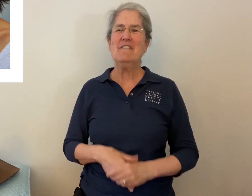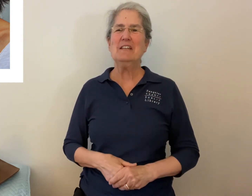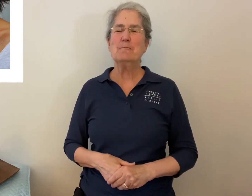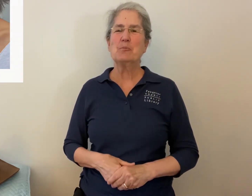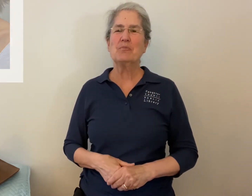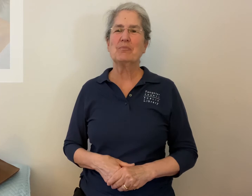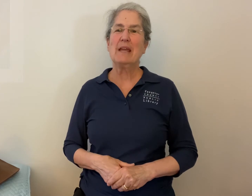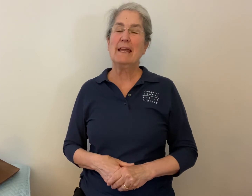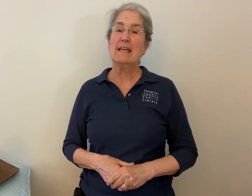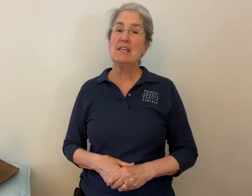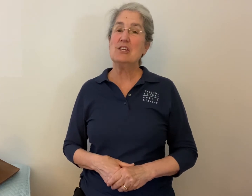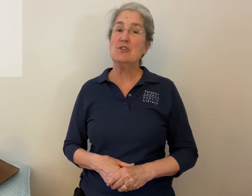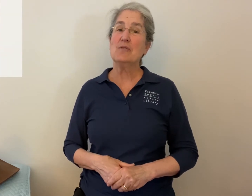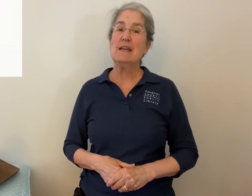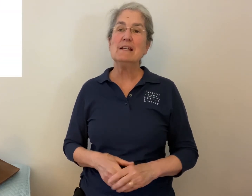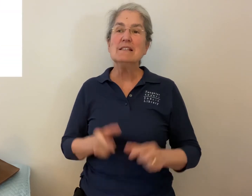it. Earrings.